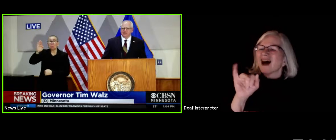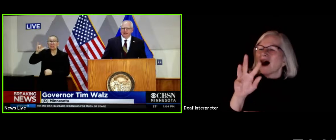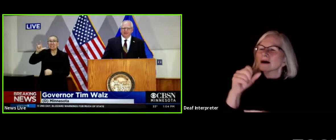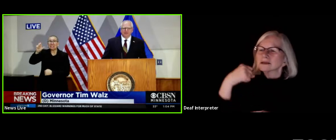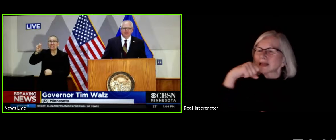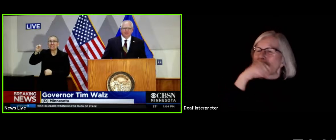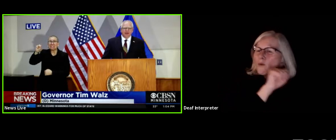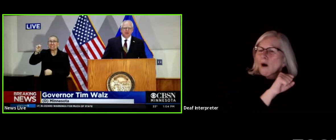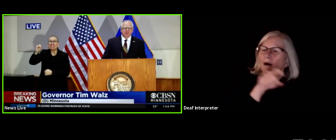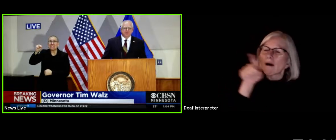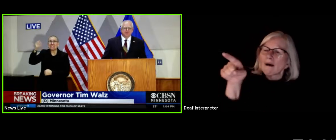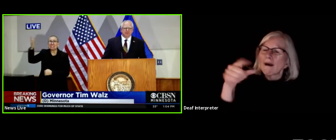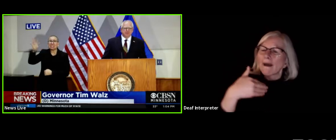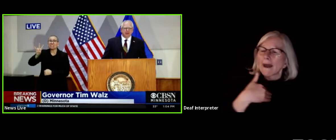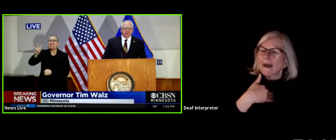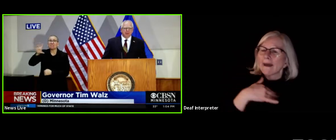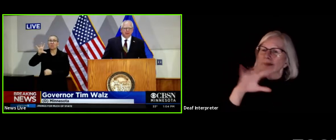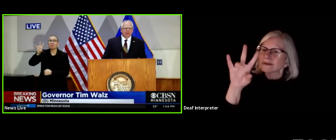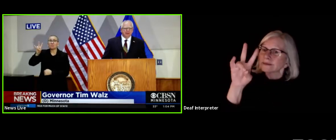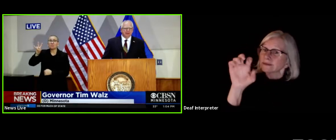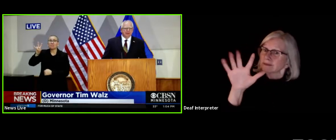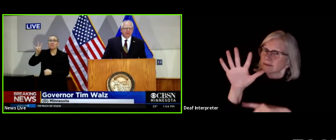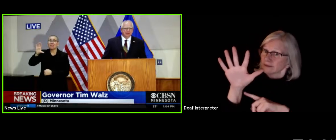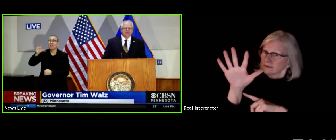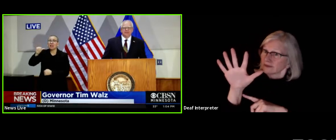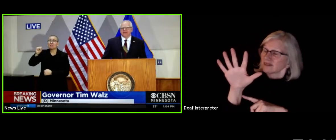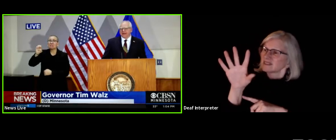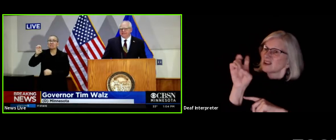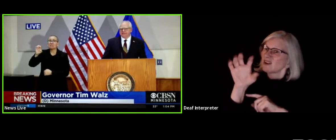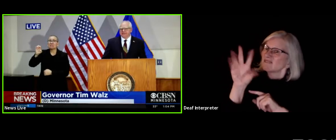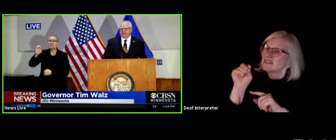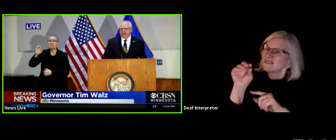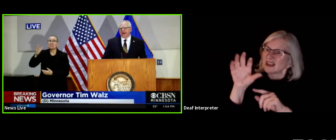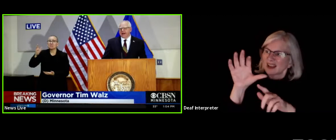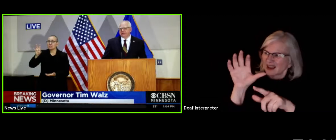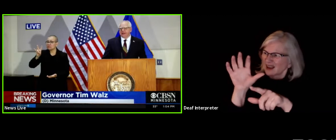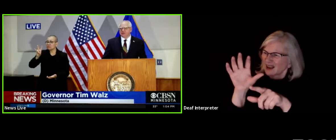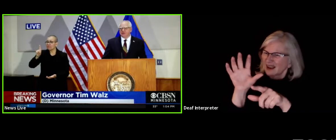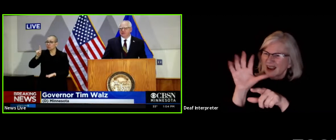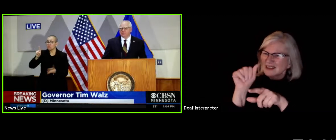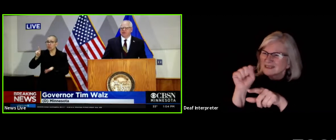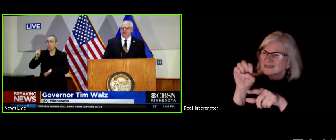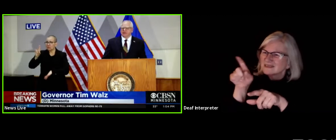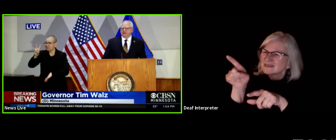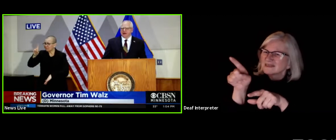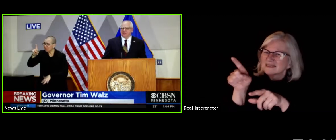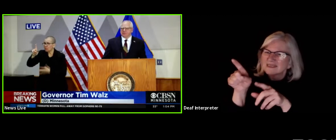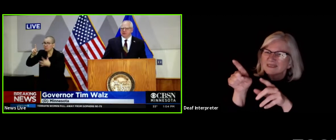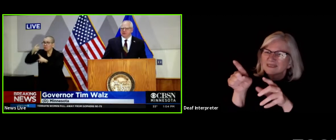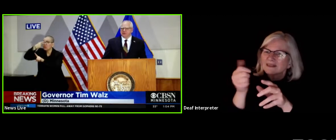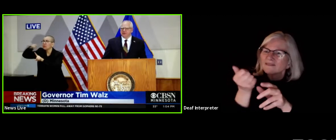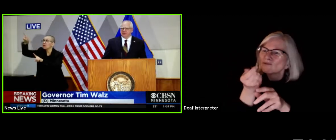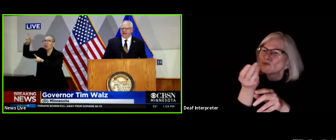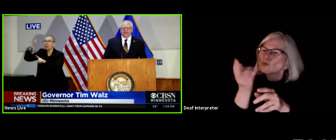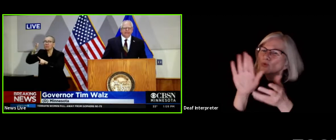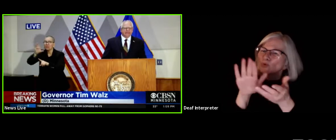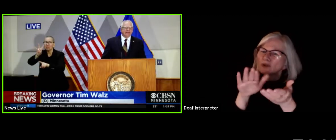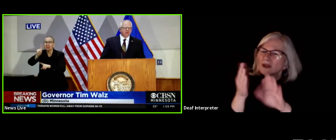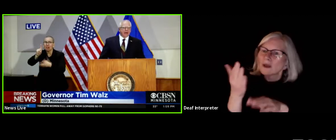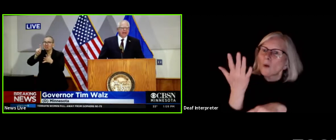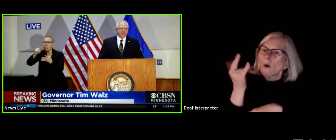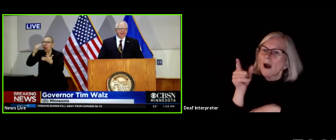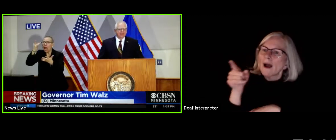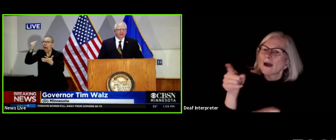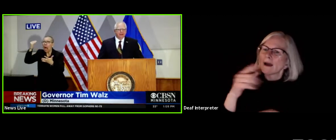and 7 deaths, and their businesses have been open because they tested and contact traced, protected their hospitals, and did